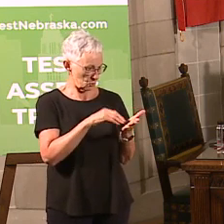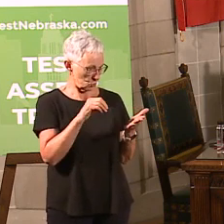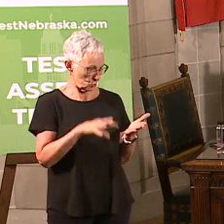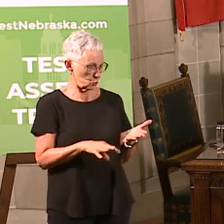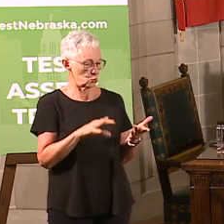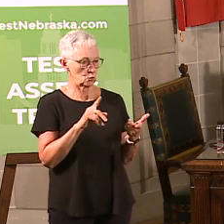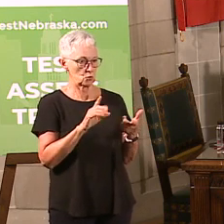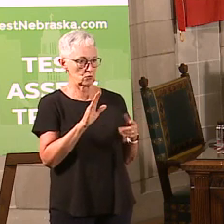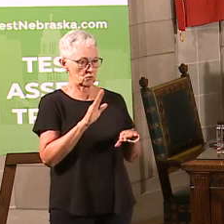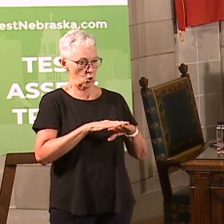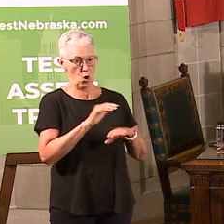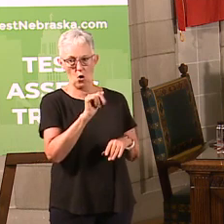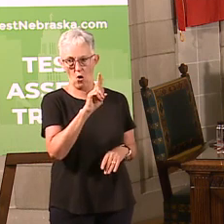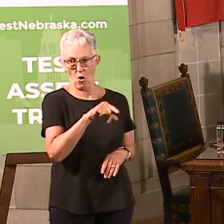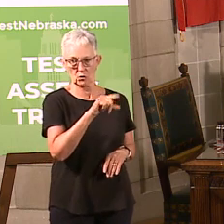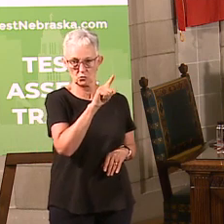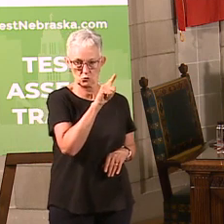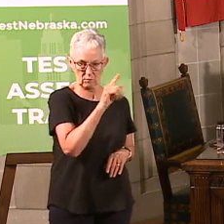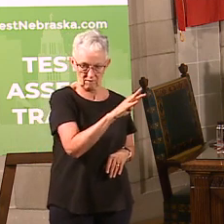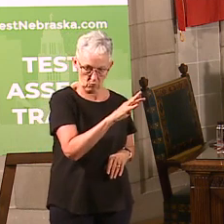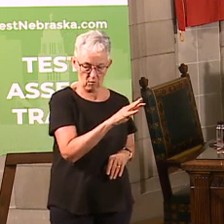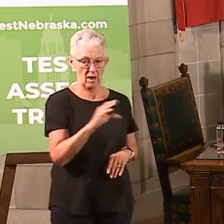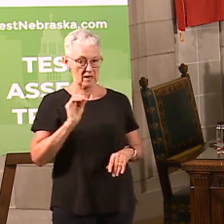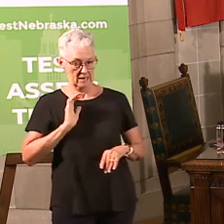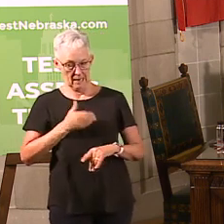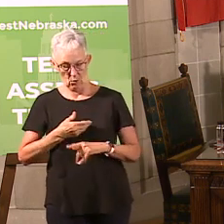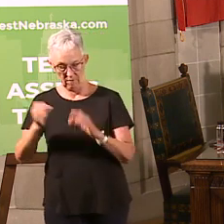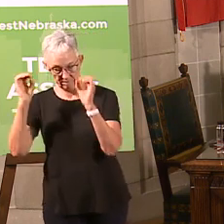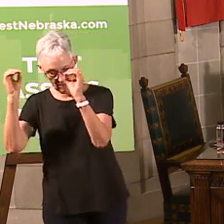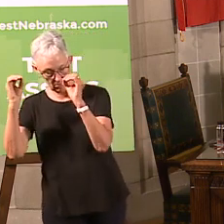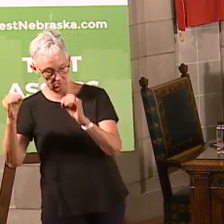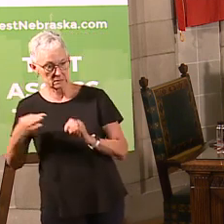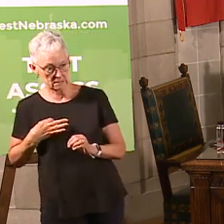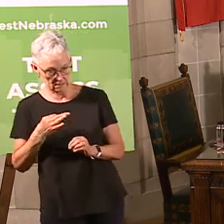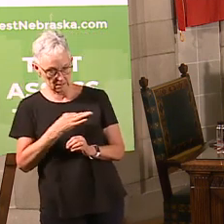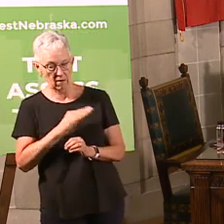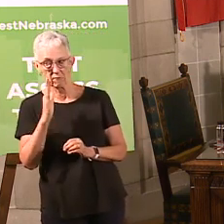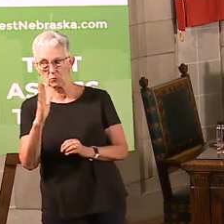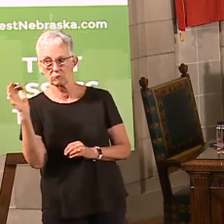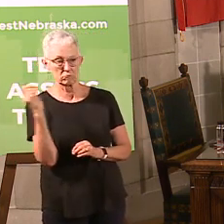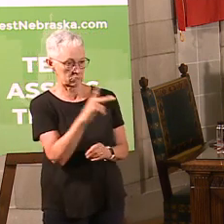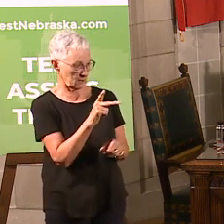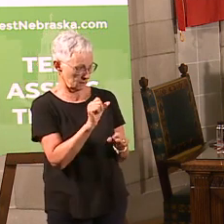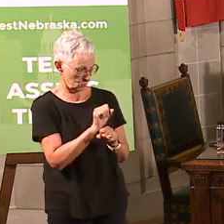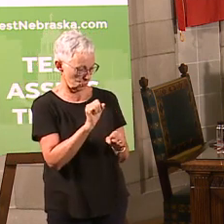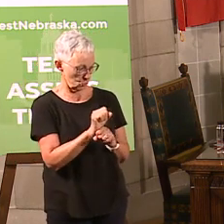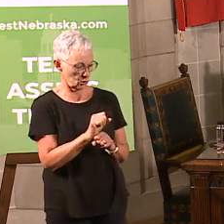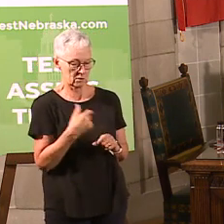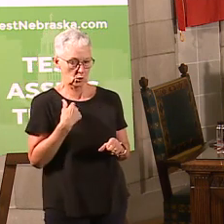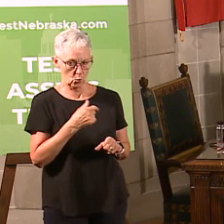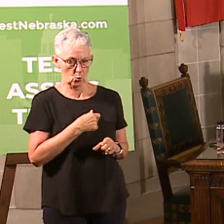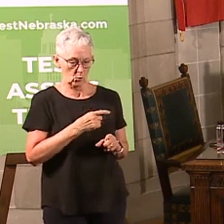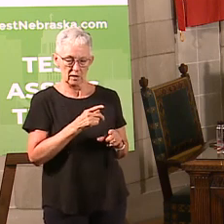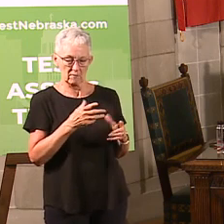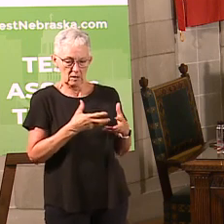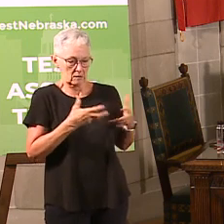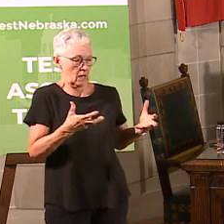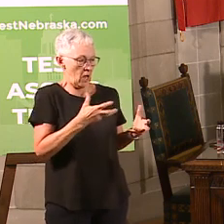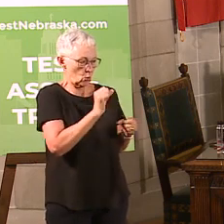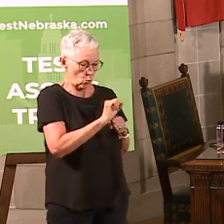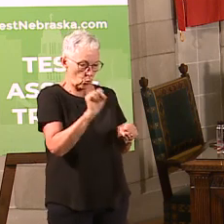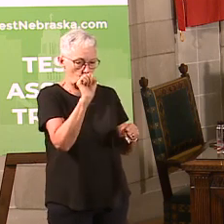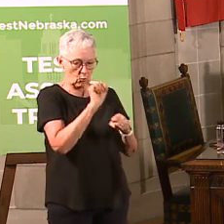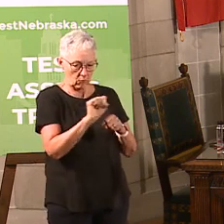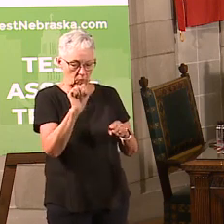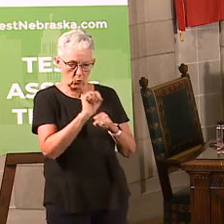our 20,000 faculty and staff included. And we have done a tremendous amount of work on this. And this goes right in hand with all